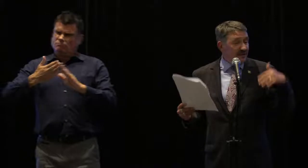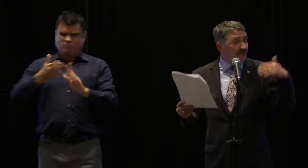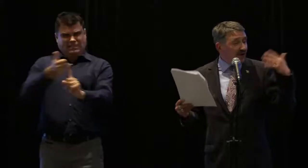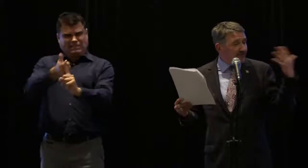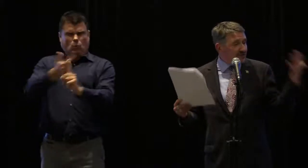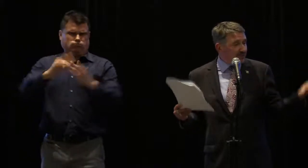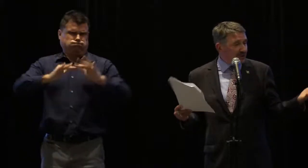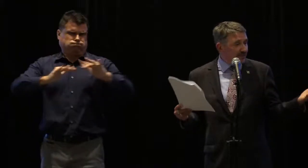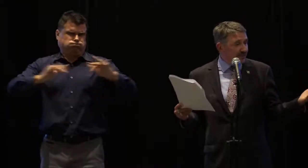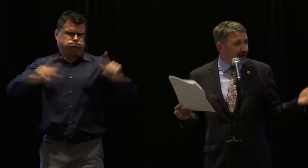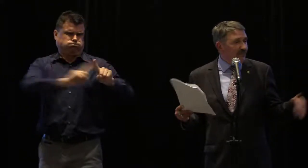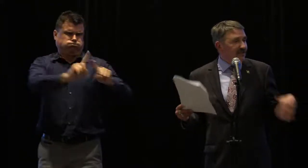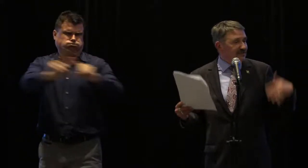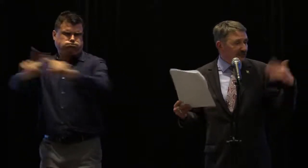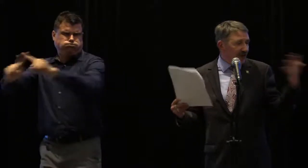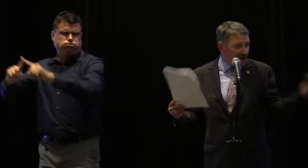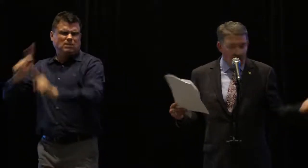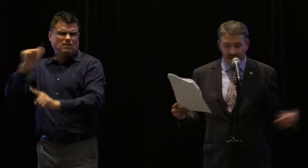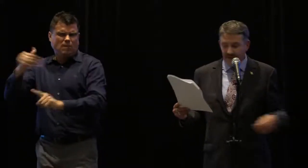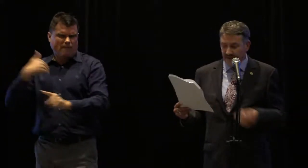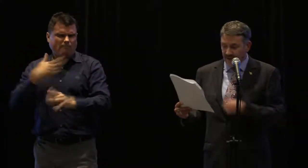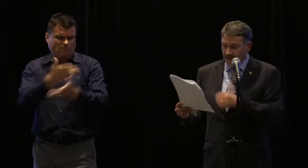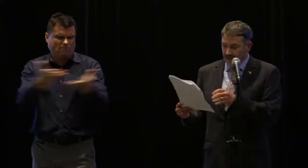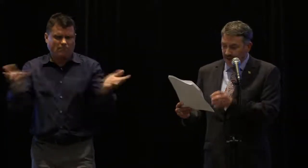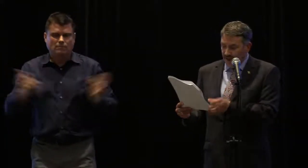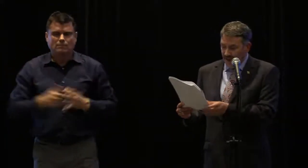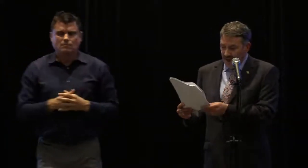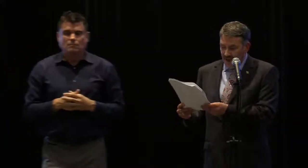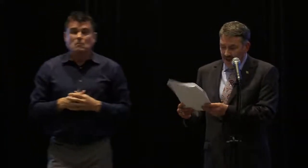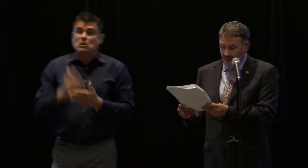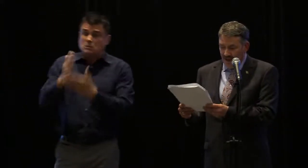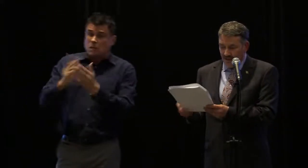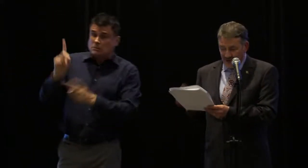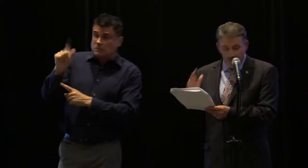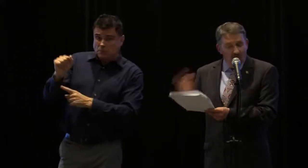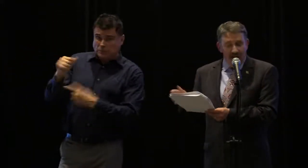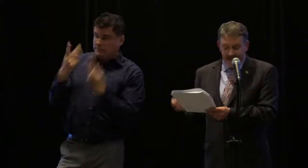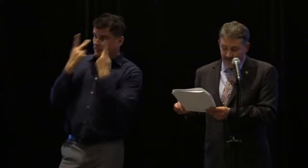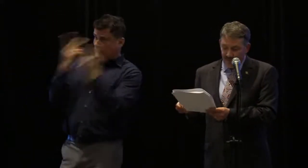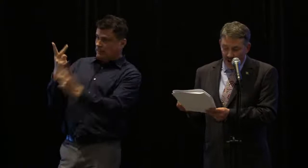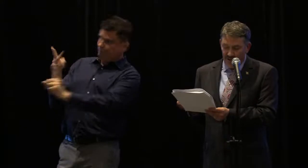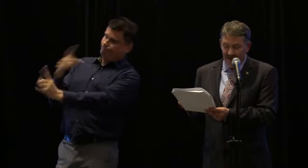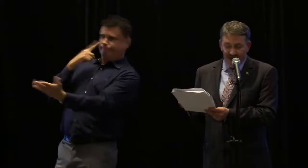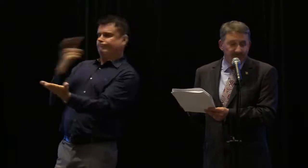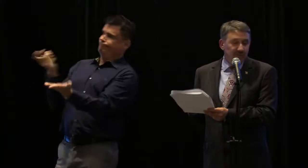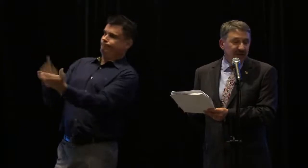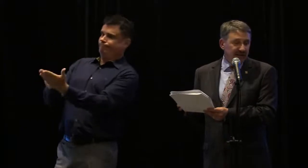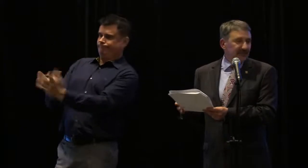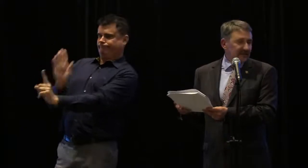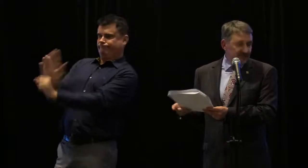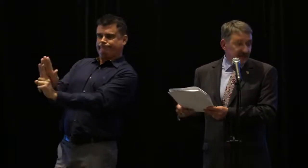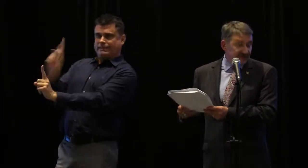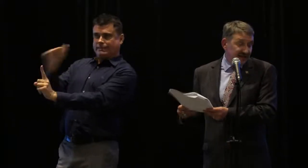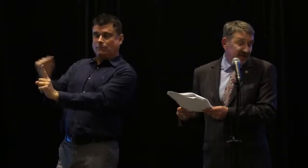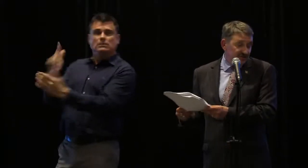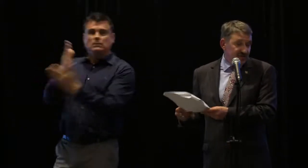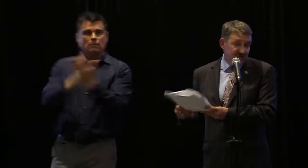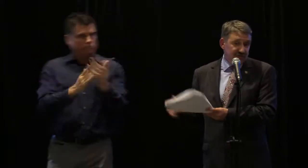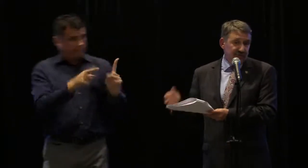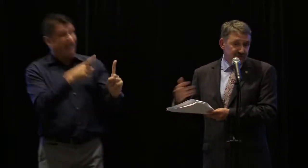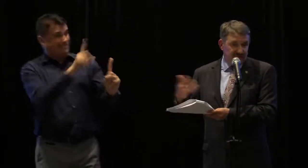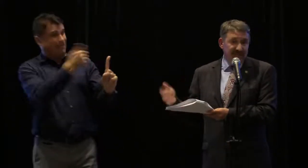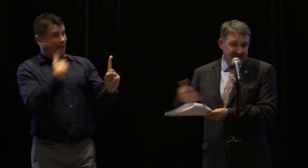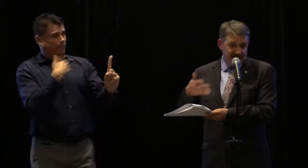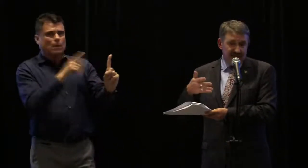And some are visible impairments, some are not, which is why it's important that government continues